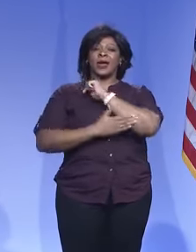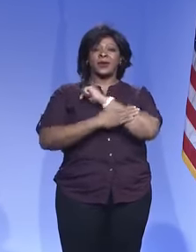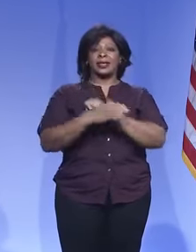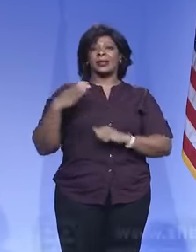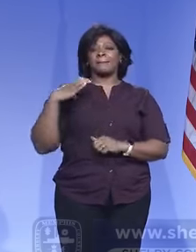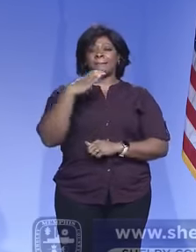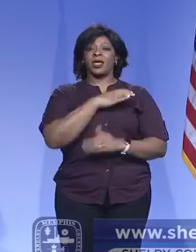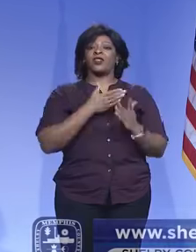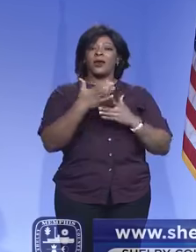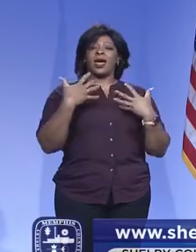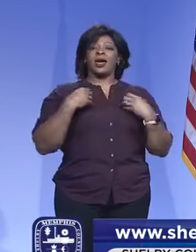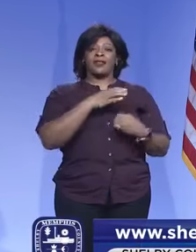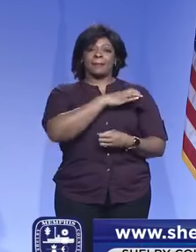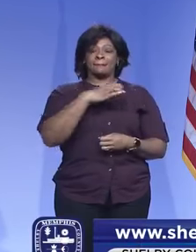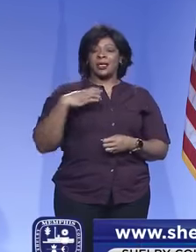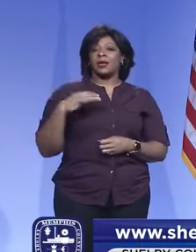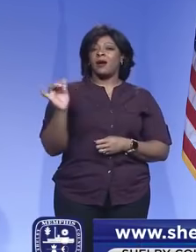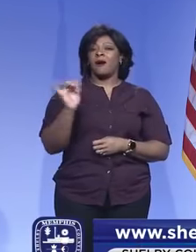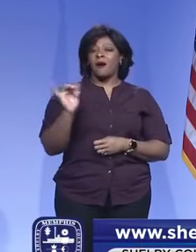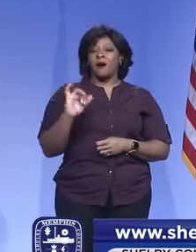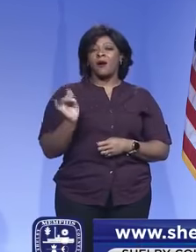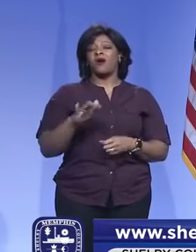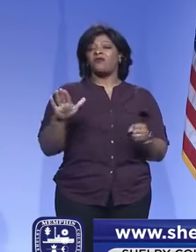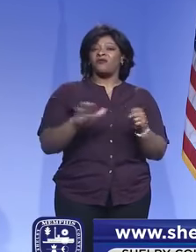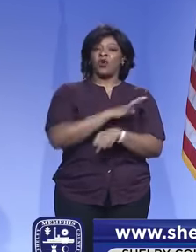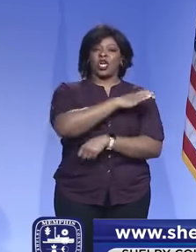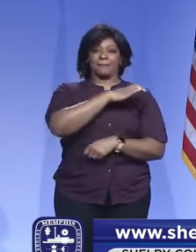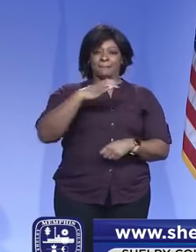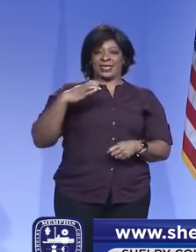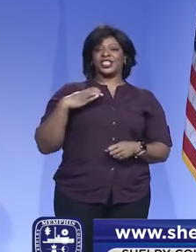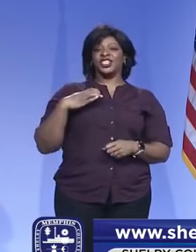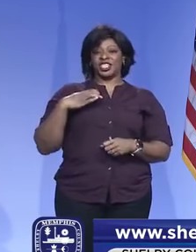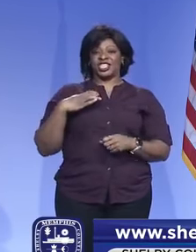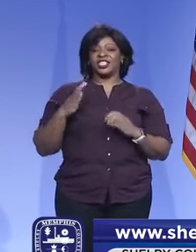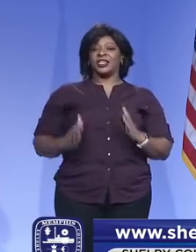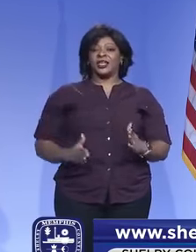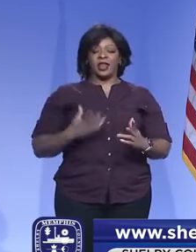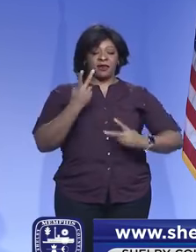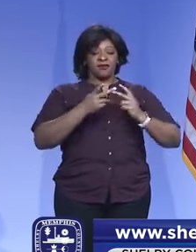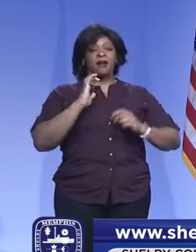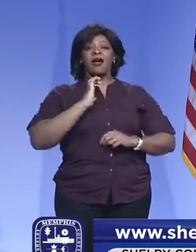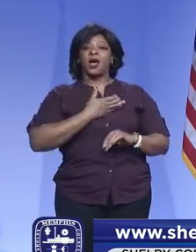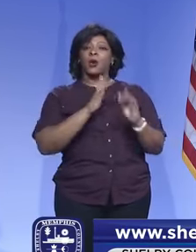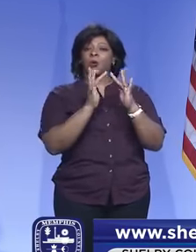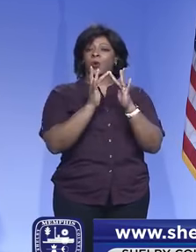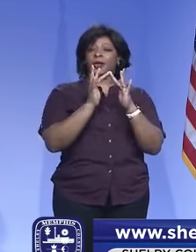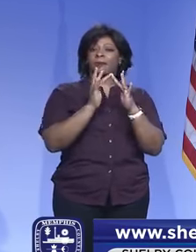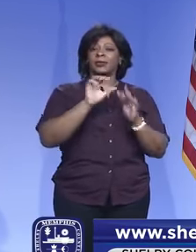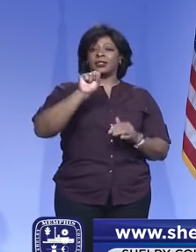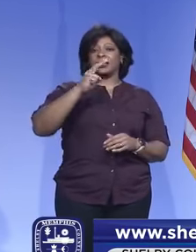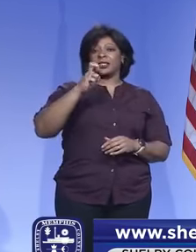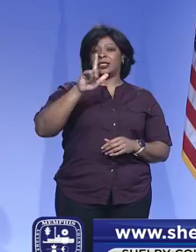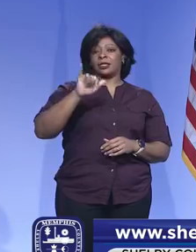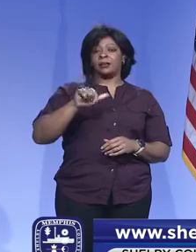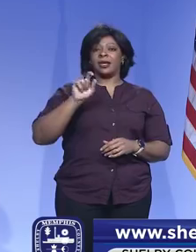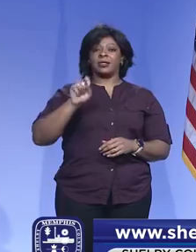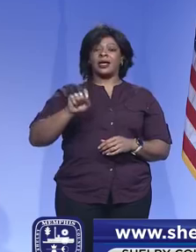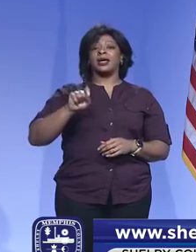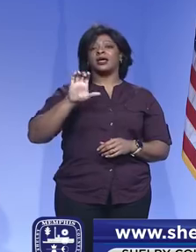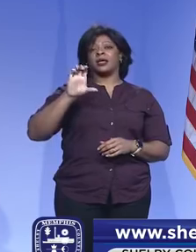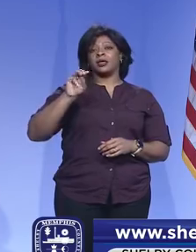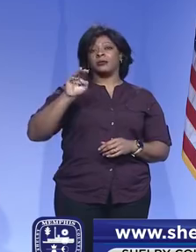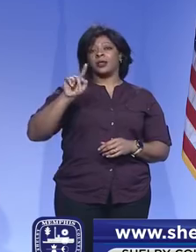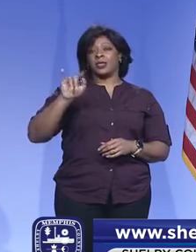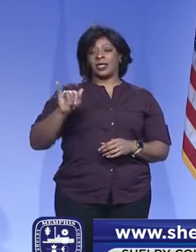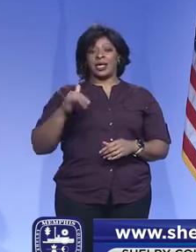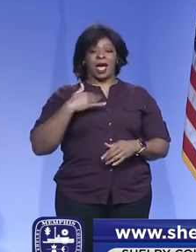through the health committee as well as the full commission, and then also to visit our website at shelby.community. So